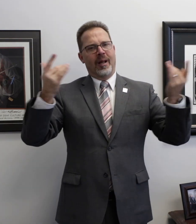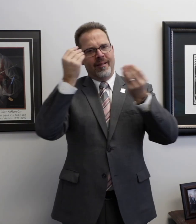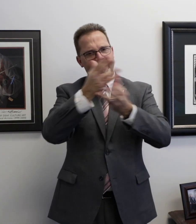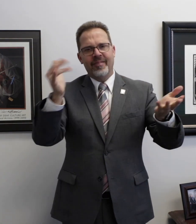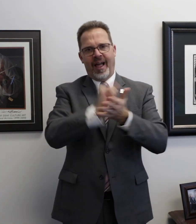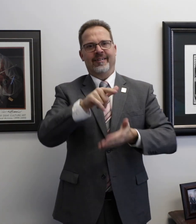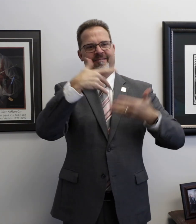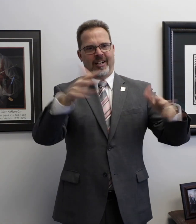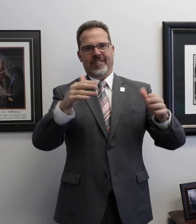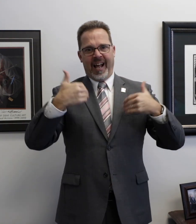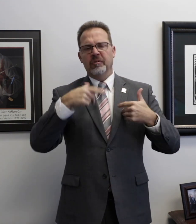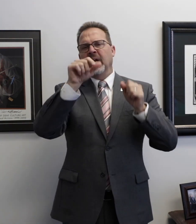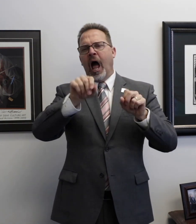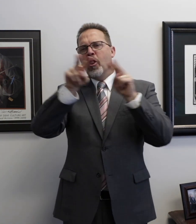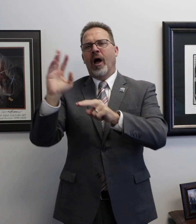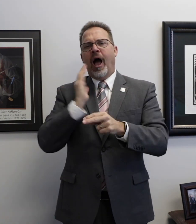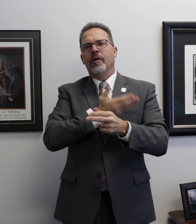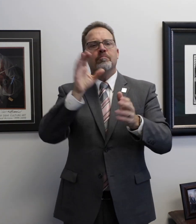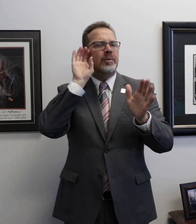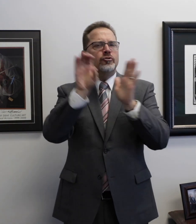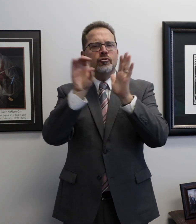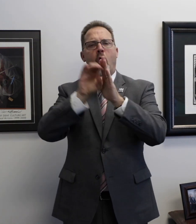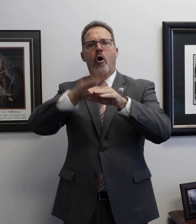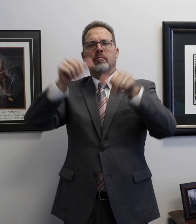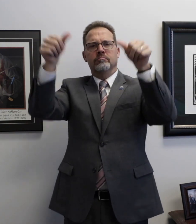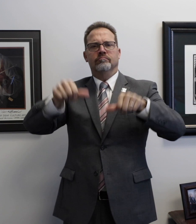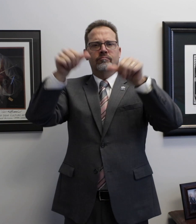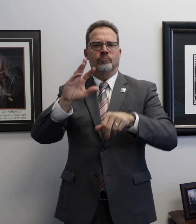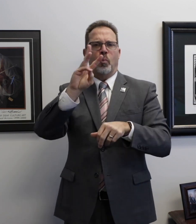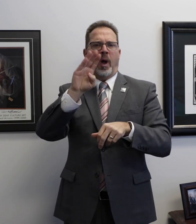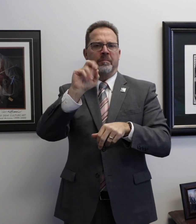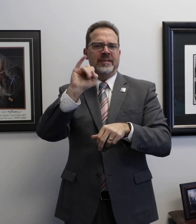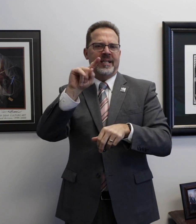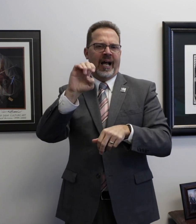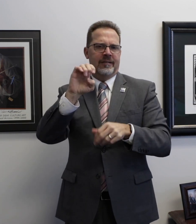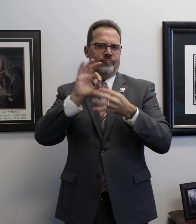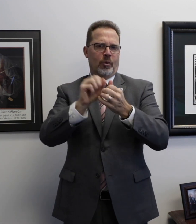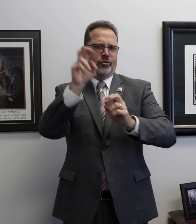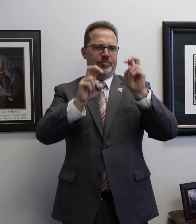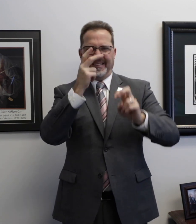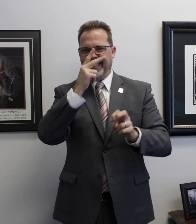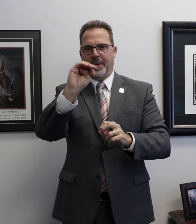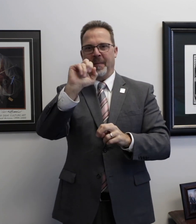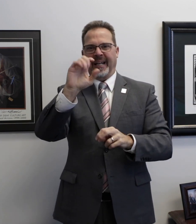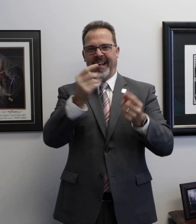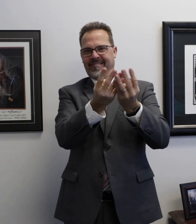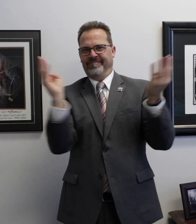tournament, but we had several this year, which was nice to finally have those pictures, and you can see them on the website. There were